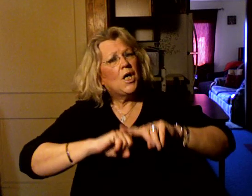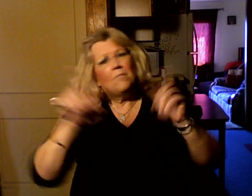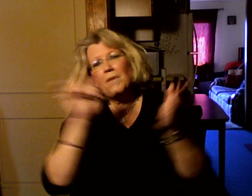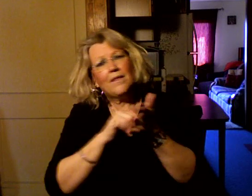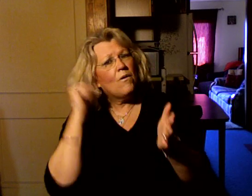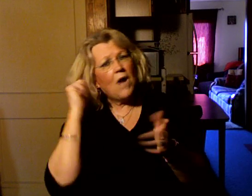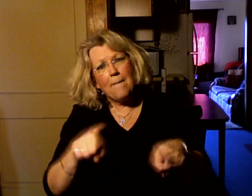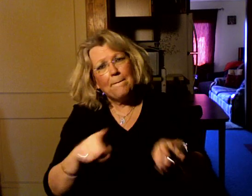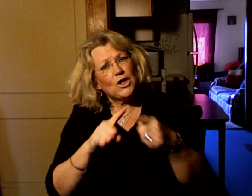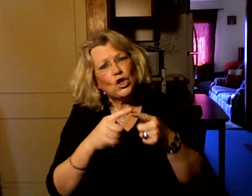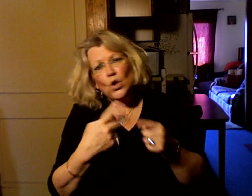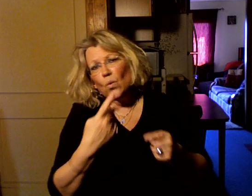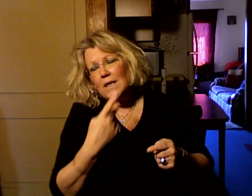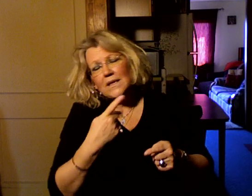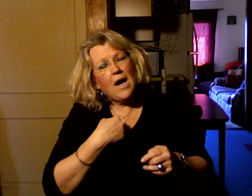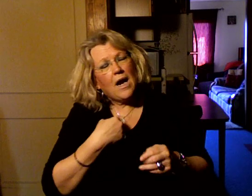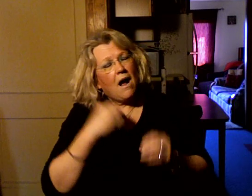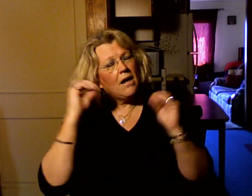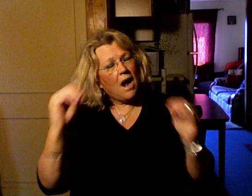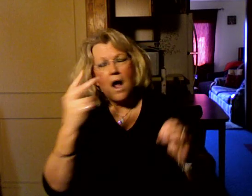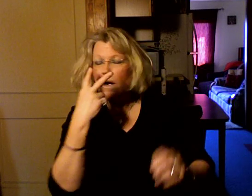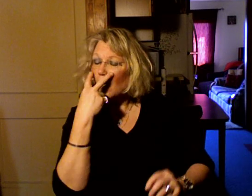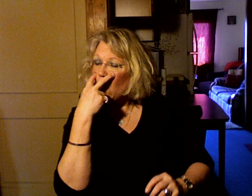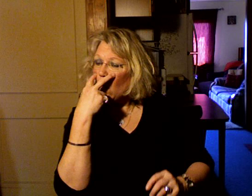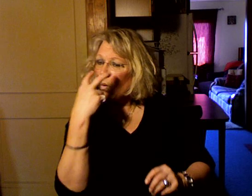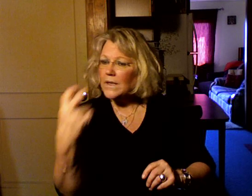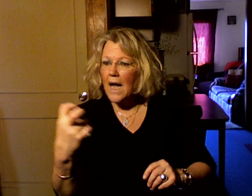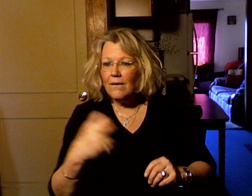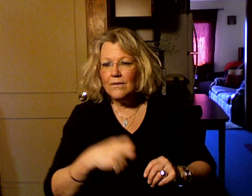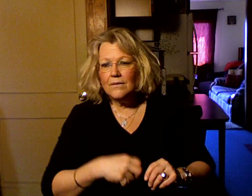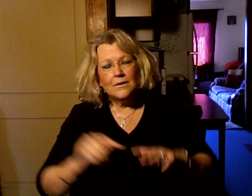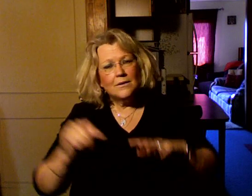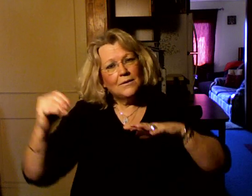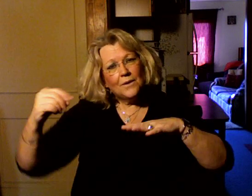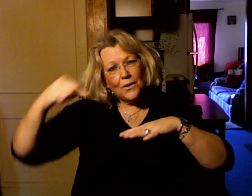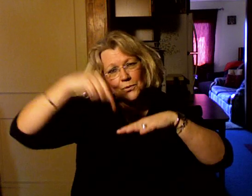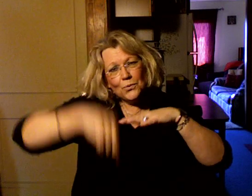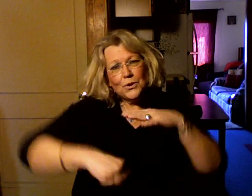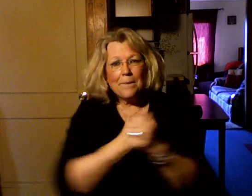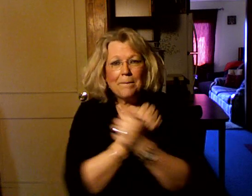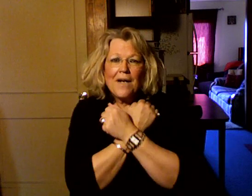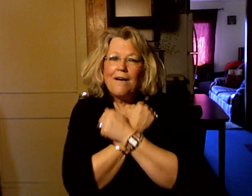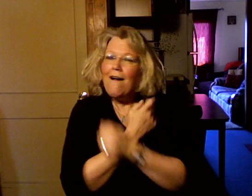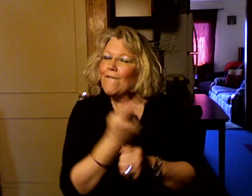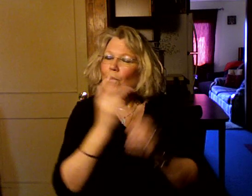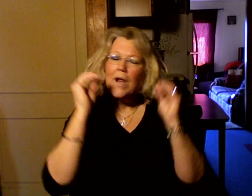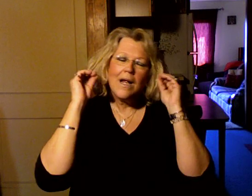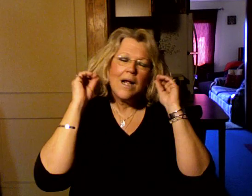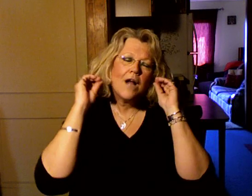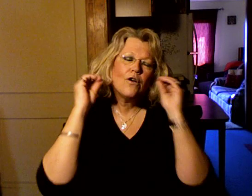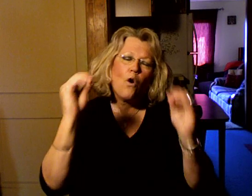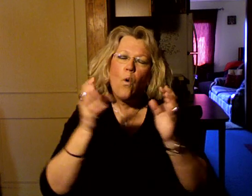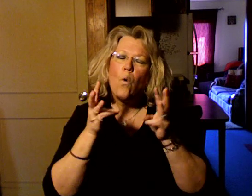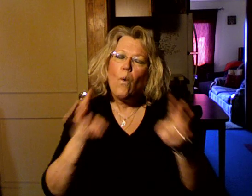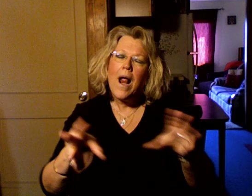No weapon to us, and we got no plan to keep in love, and we got no way